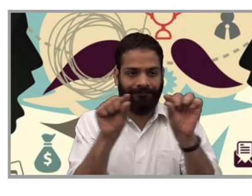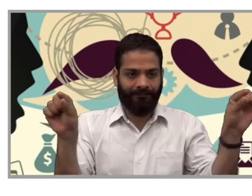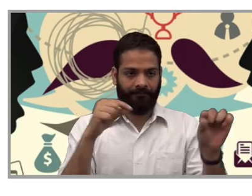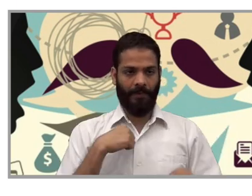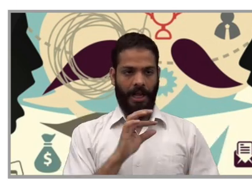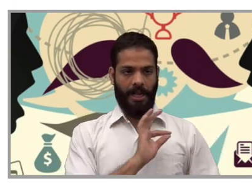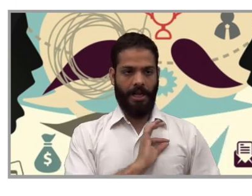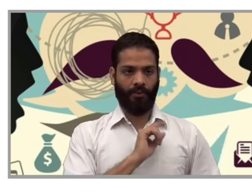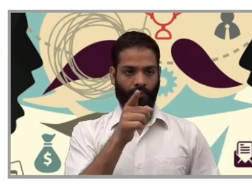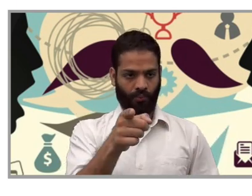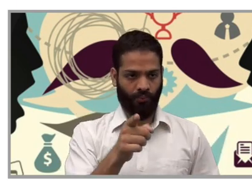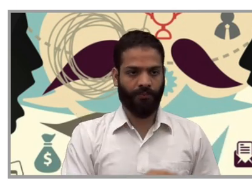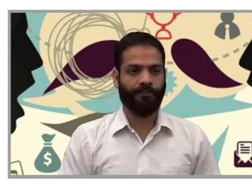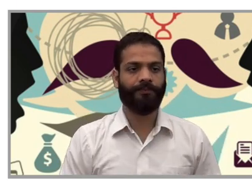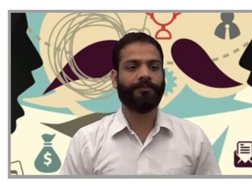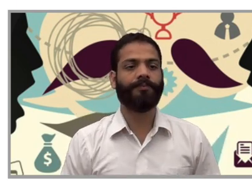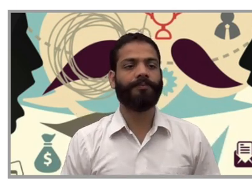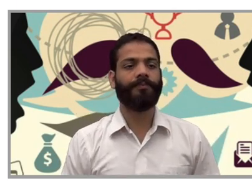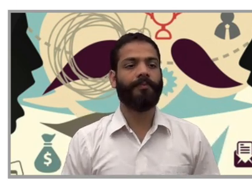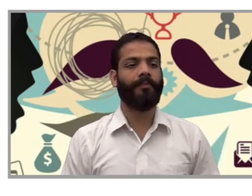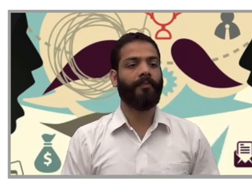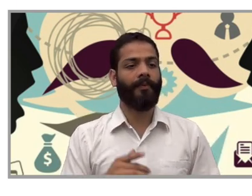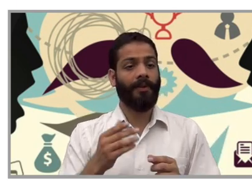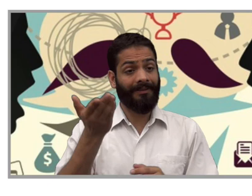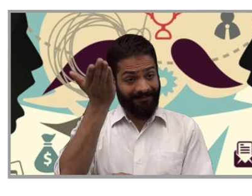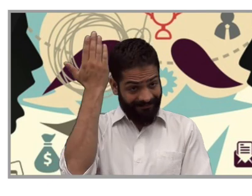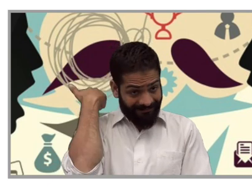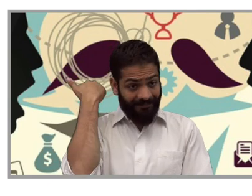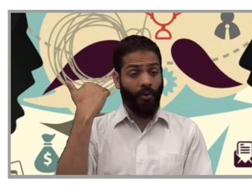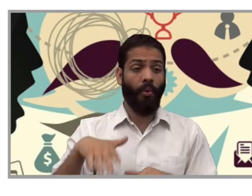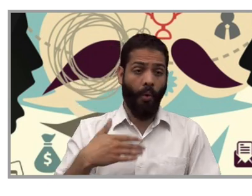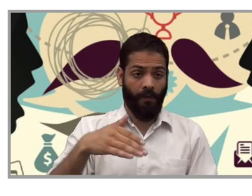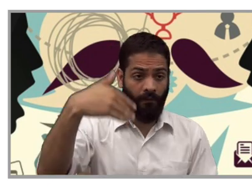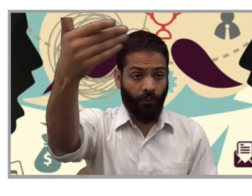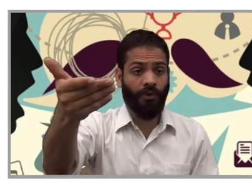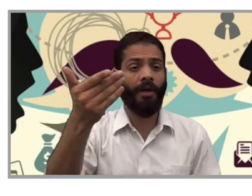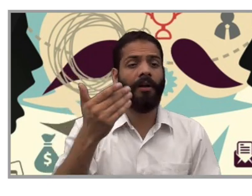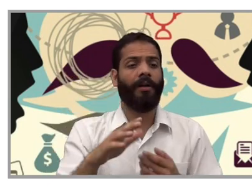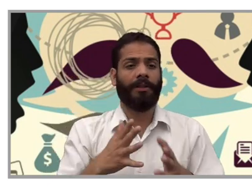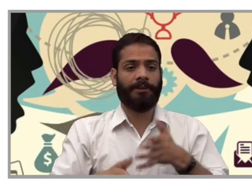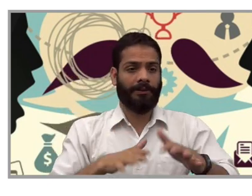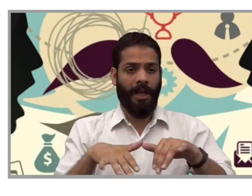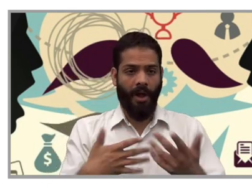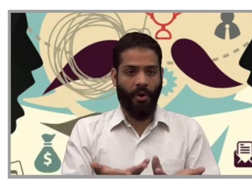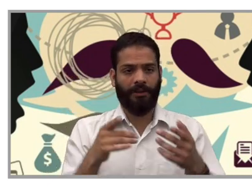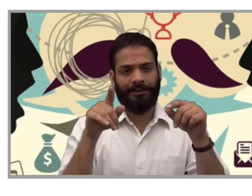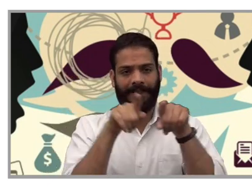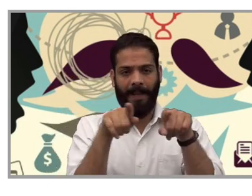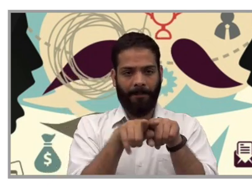The sentence does not have any tense marker for the present. But for the past and future,